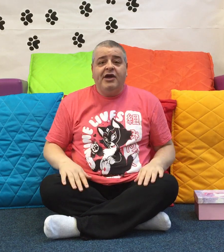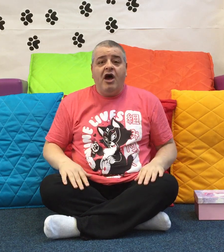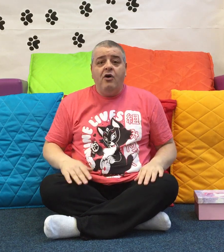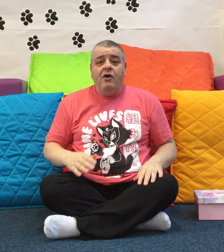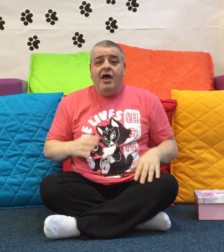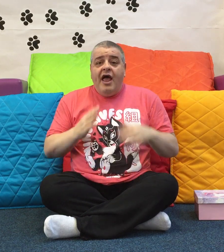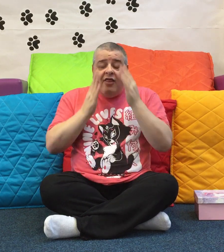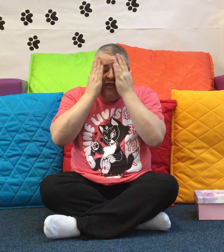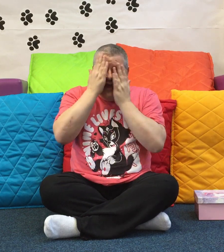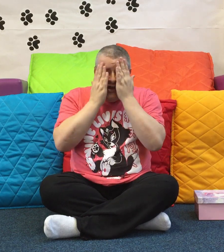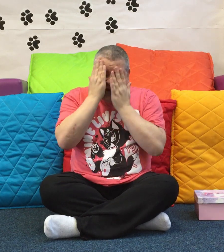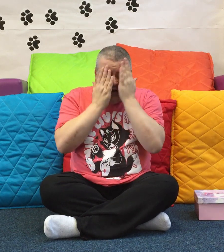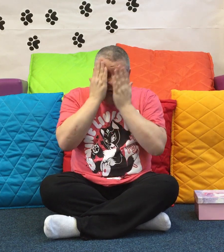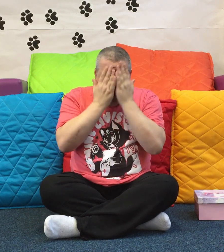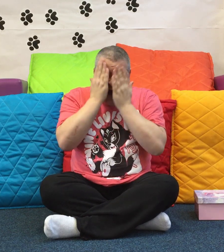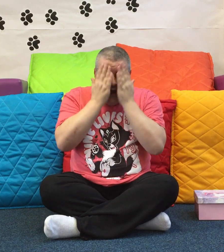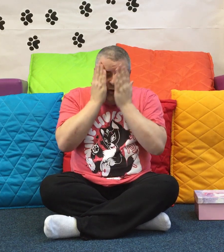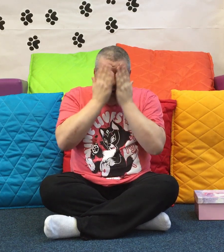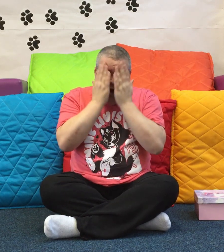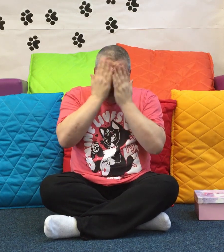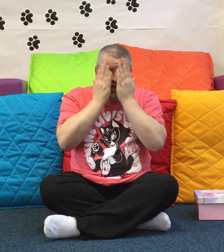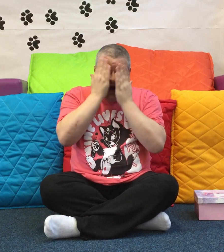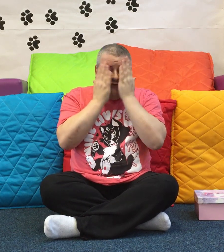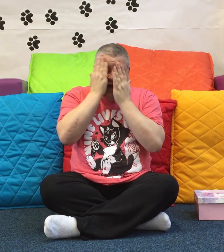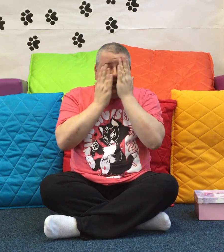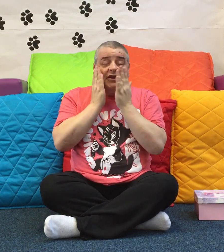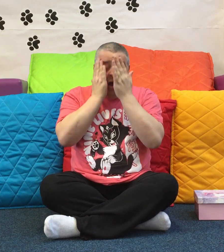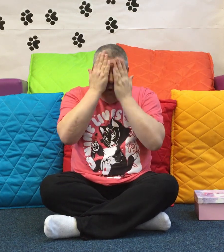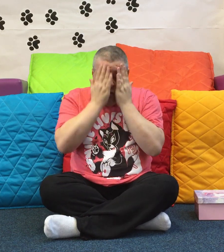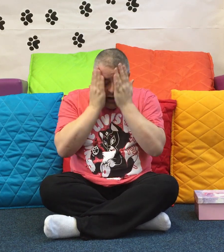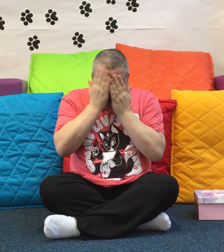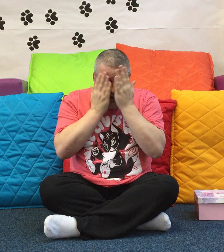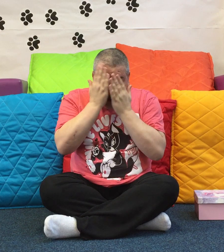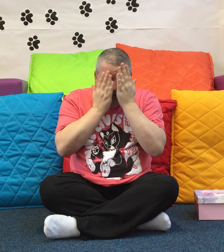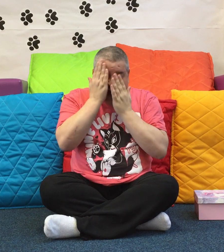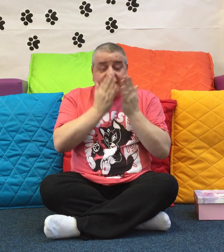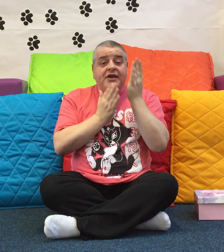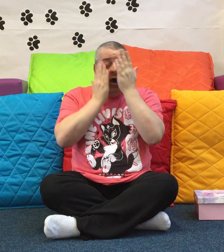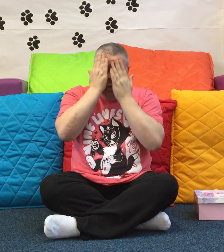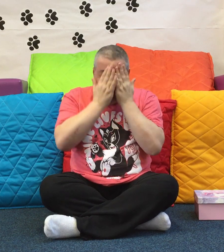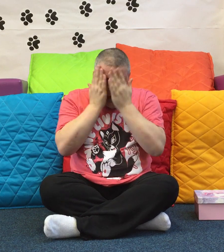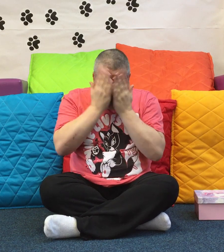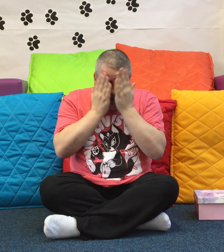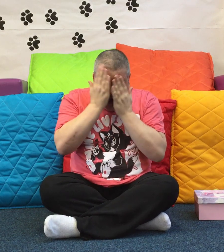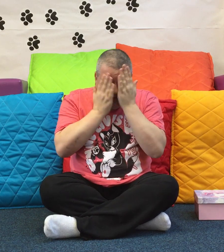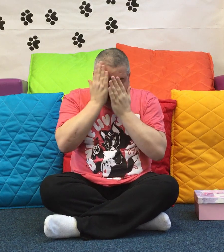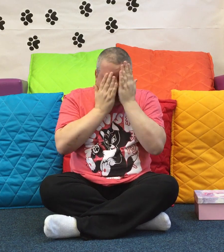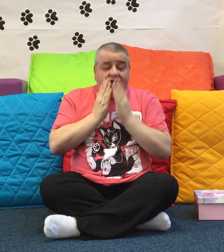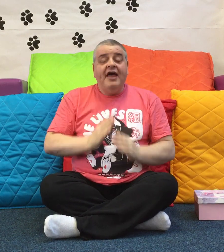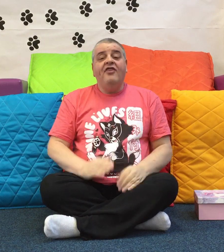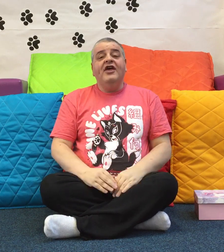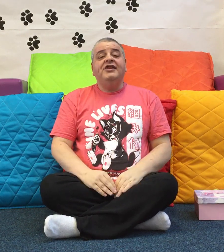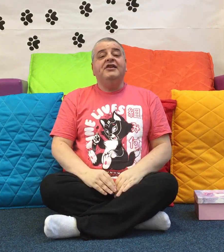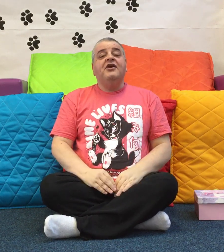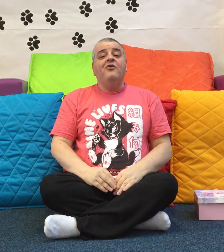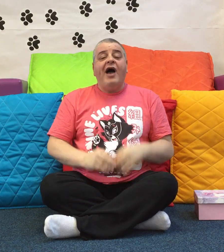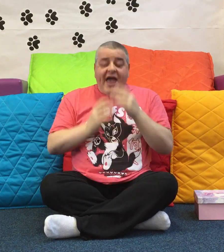go. This is the way we wash our face, wash our face, wash our face. This is the way